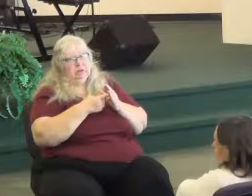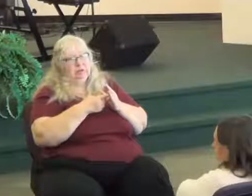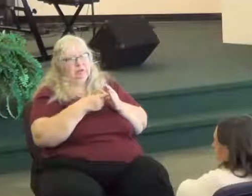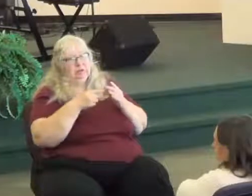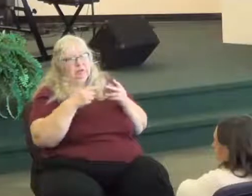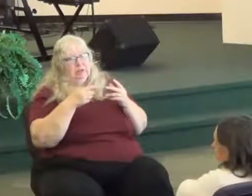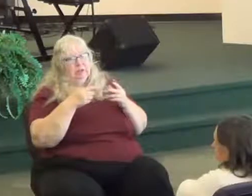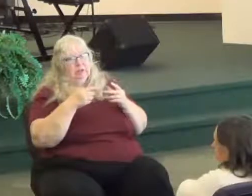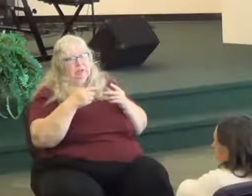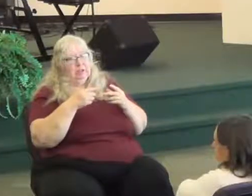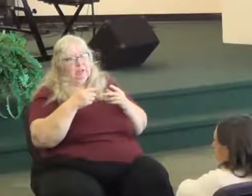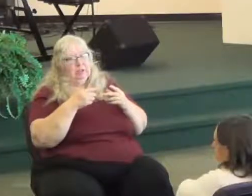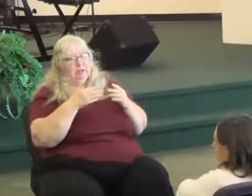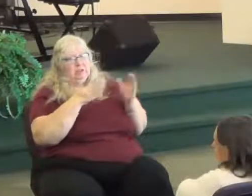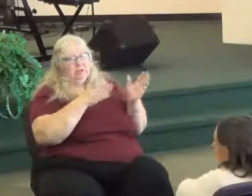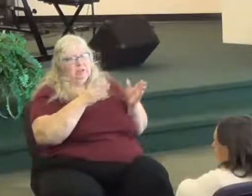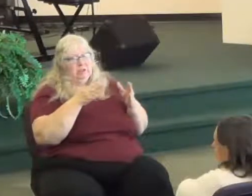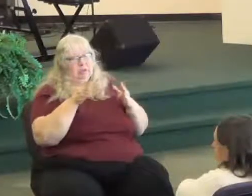them.